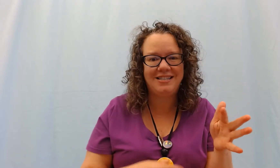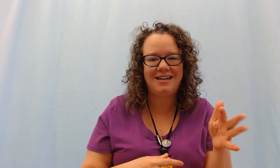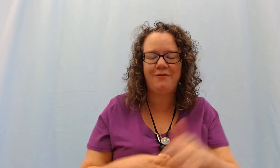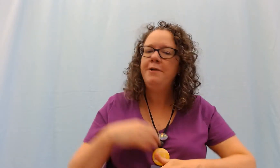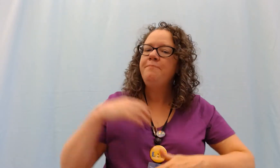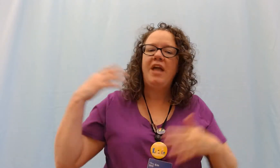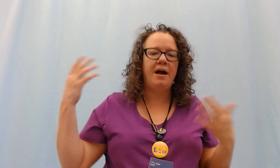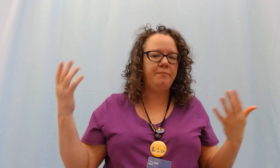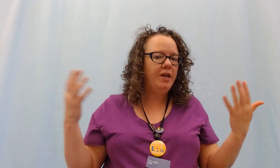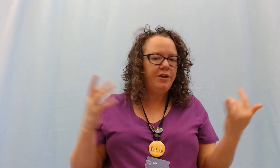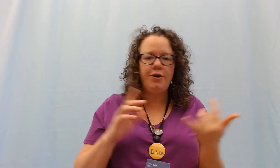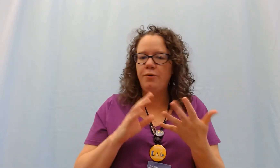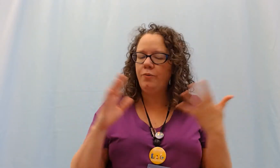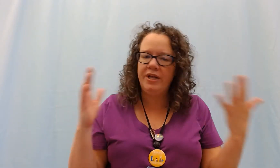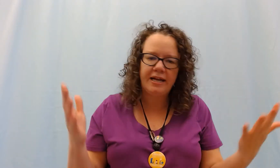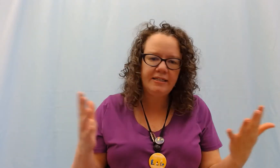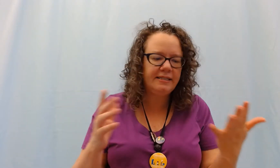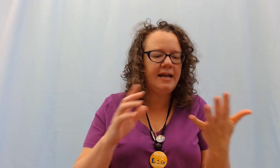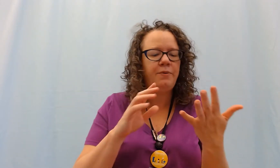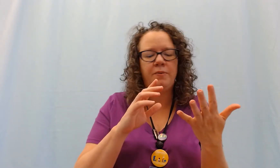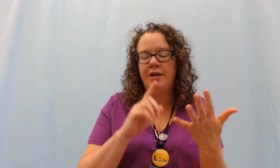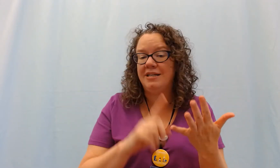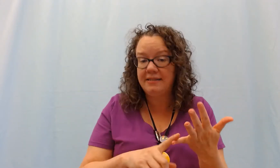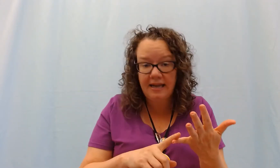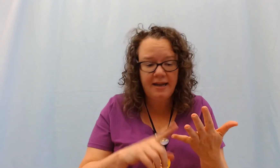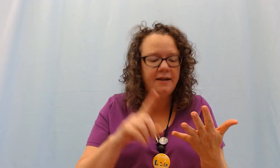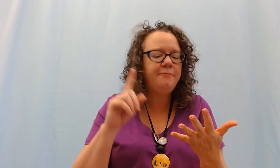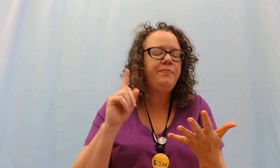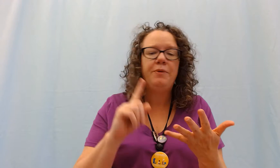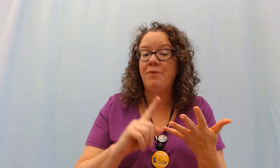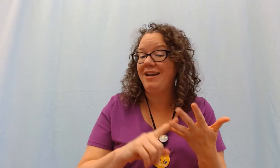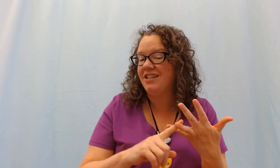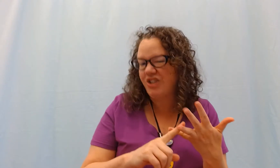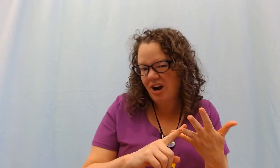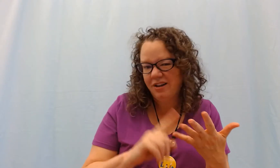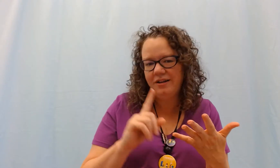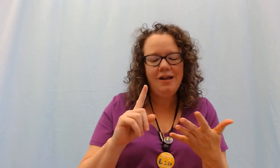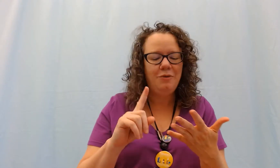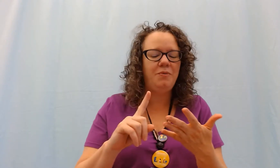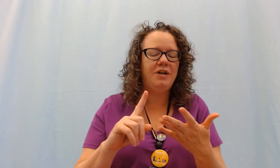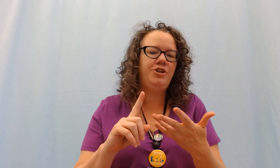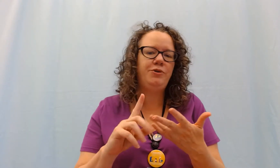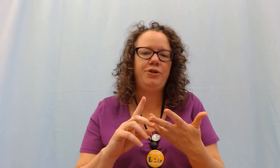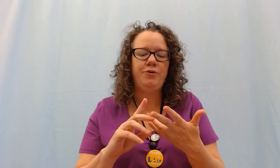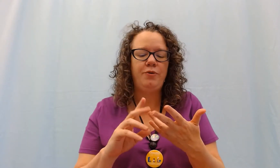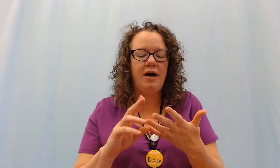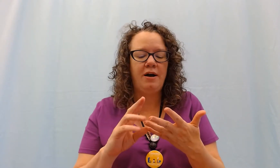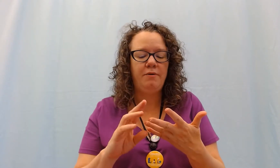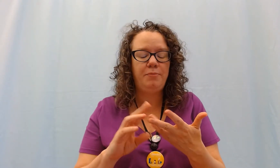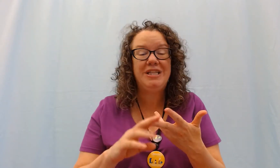stuff. We like to say we want you to sing, we want you to talk, we want you to